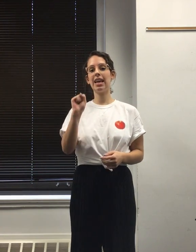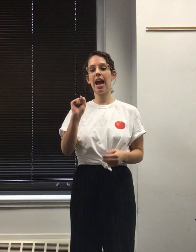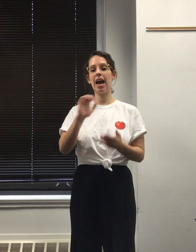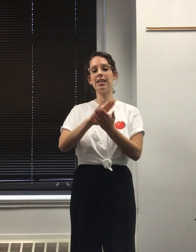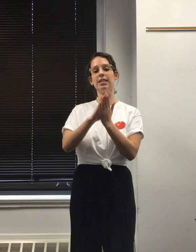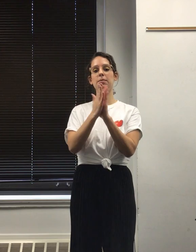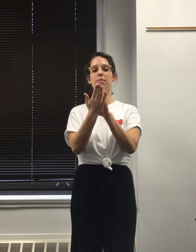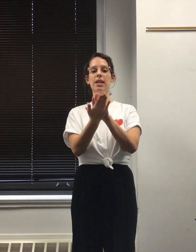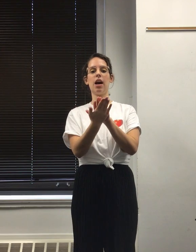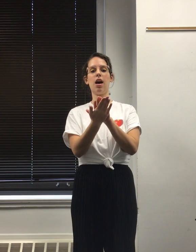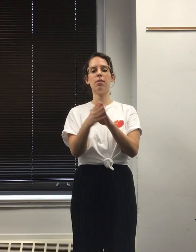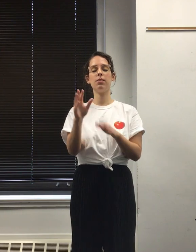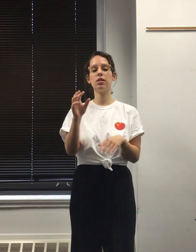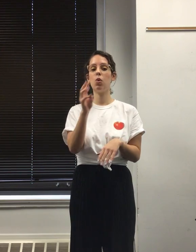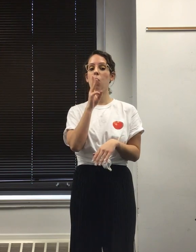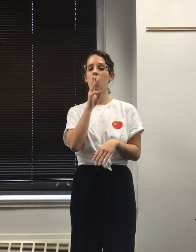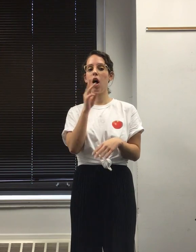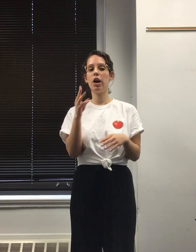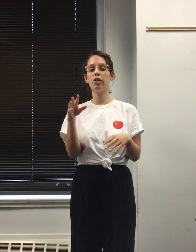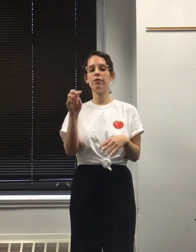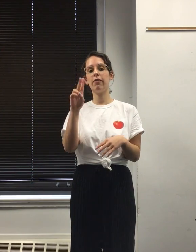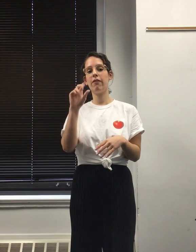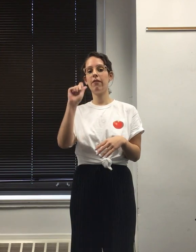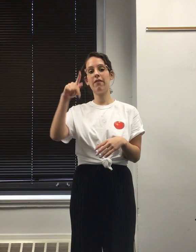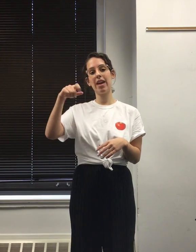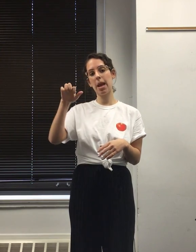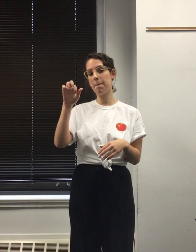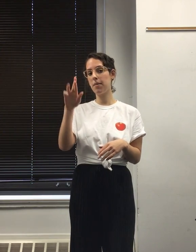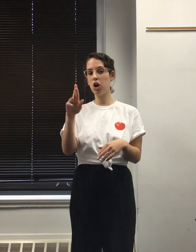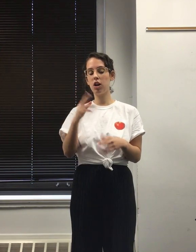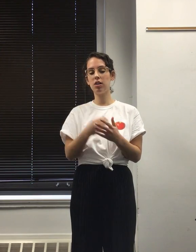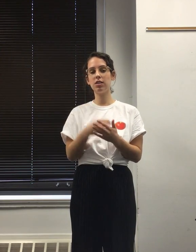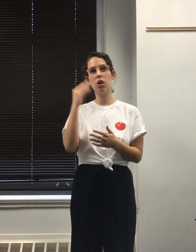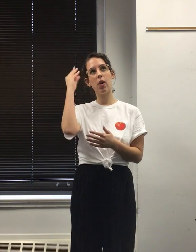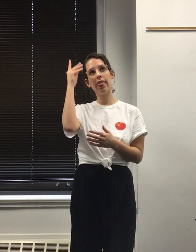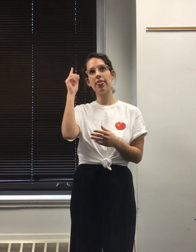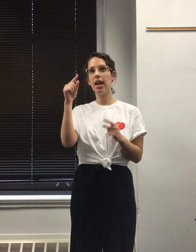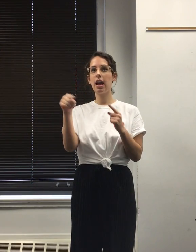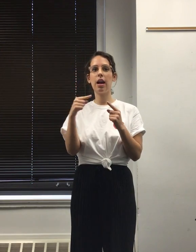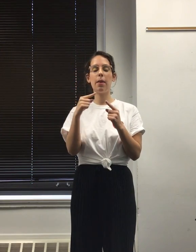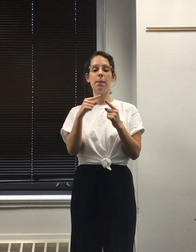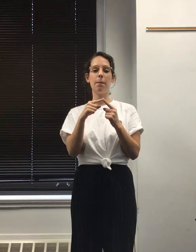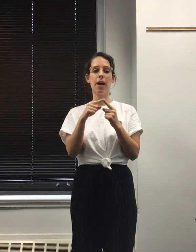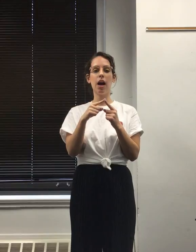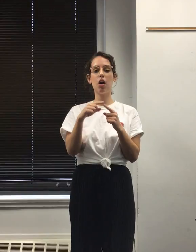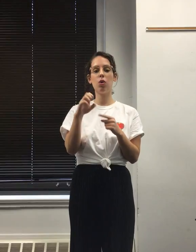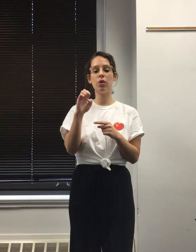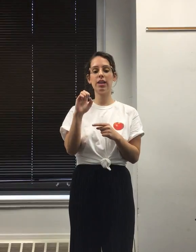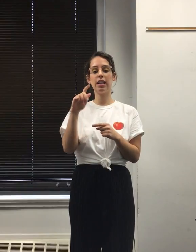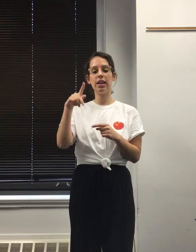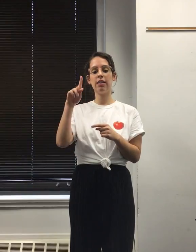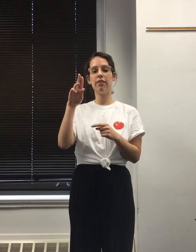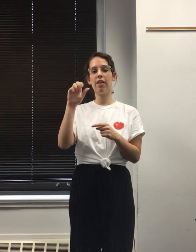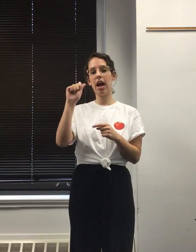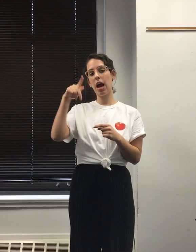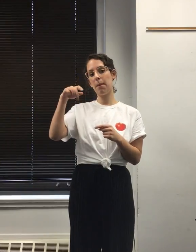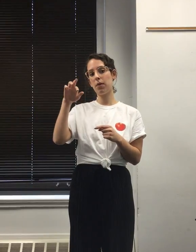Thinking about evaporation, we've talked about several possibilities or examples of evaporation. We talked about